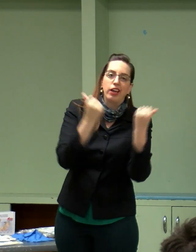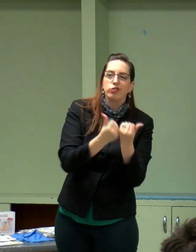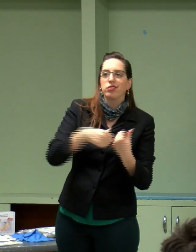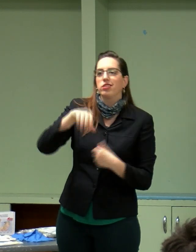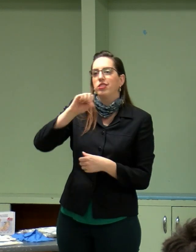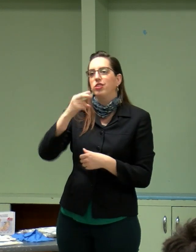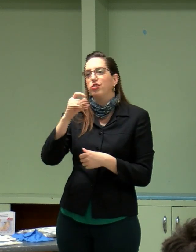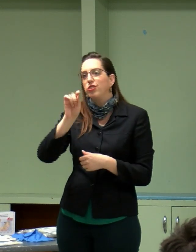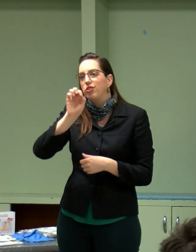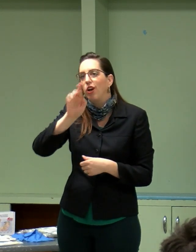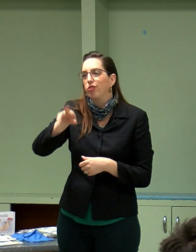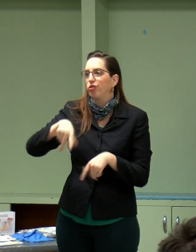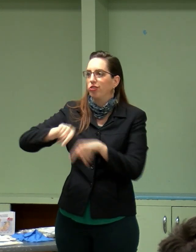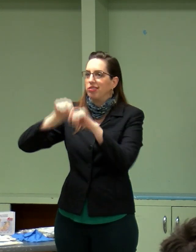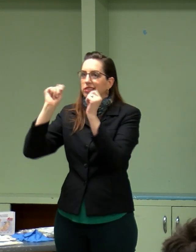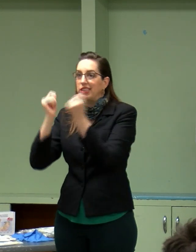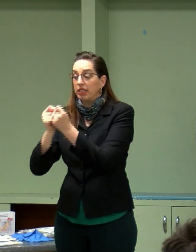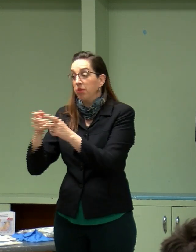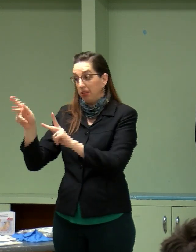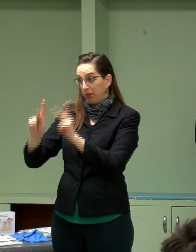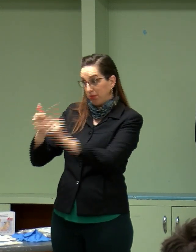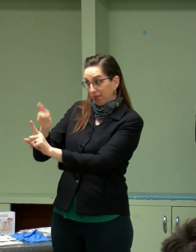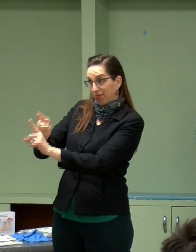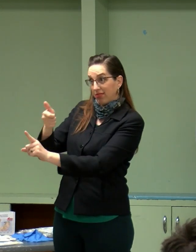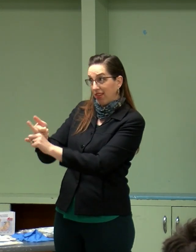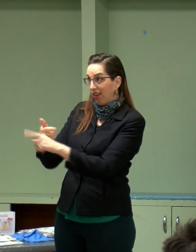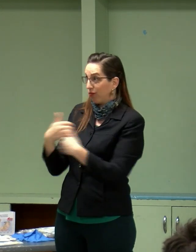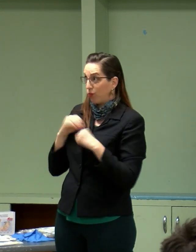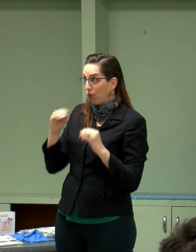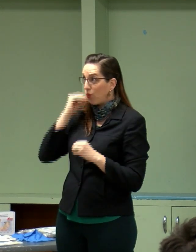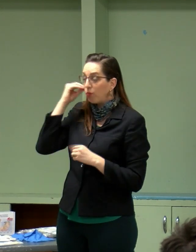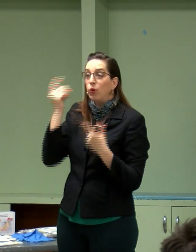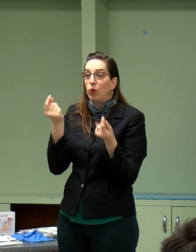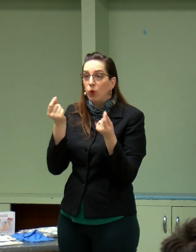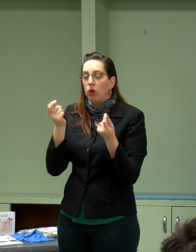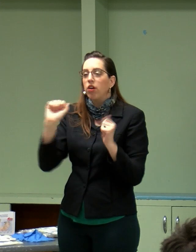outreach teams, and even homeless individuals themselves can call